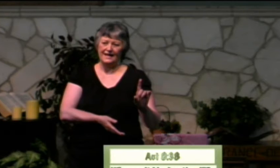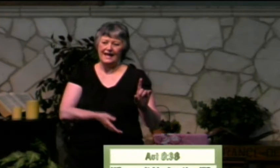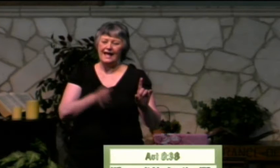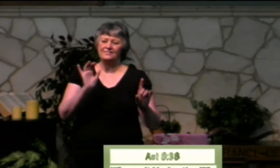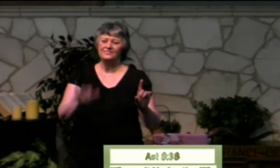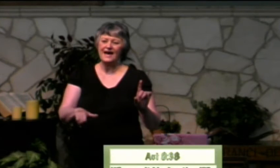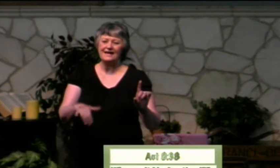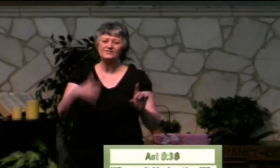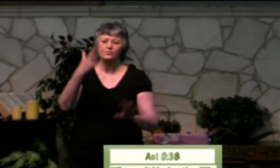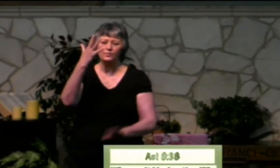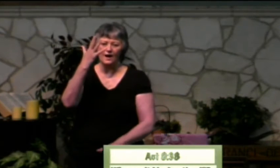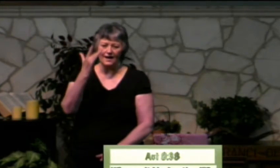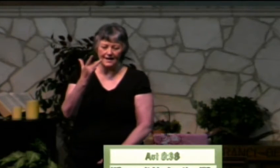And that's why